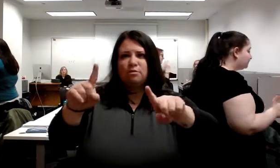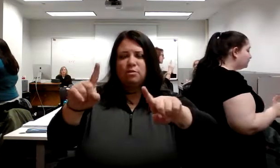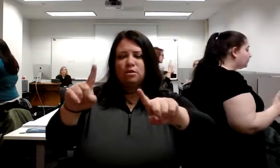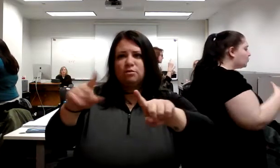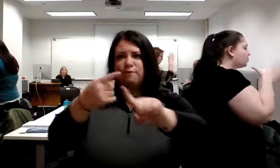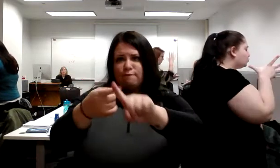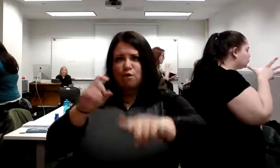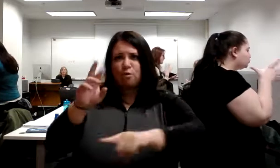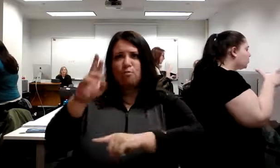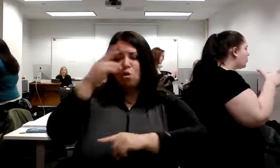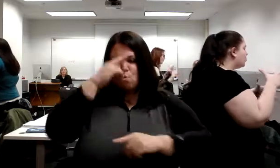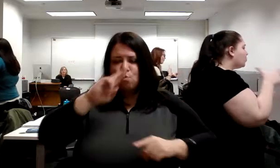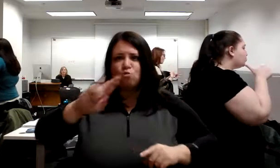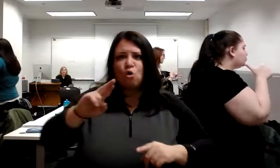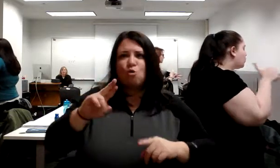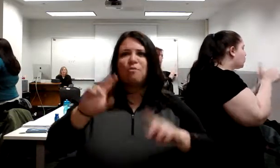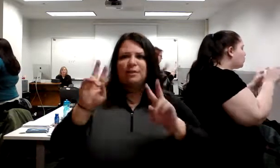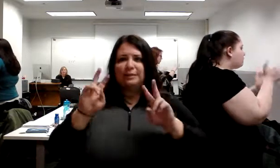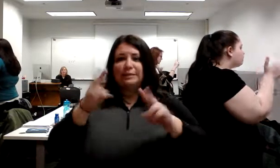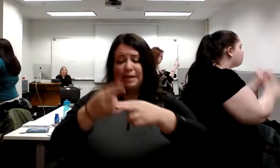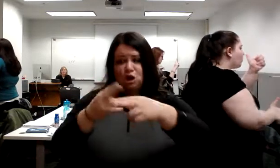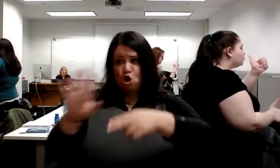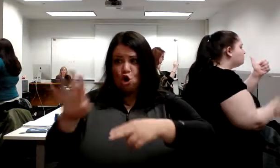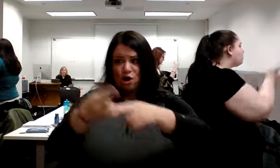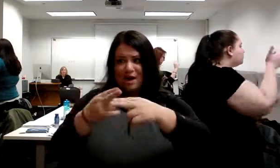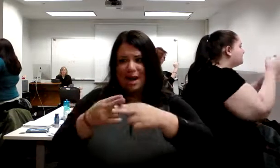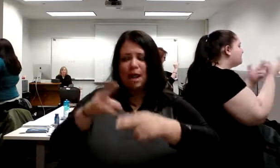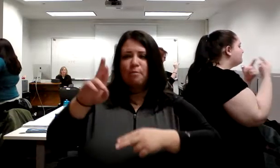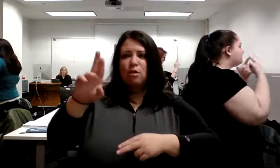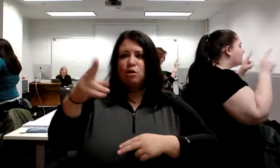Georgia O'Keeffe. Okay? Georgia O'Keeffe